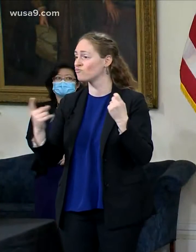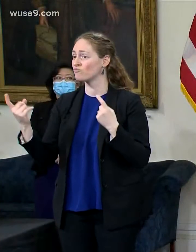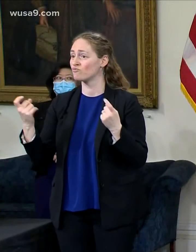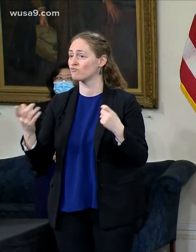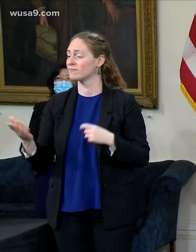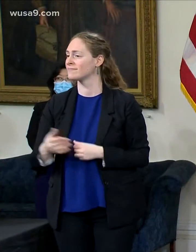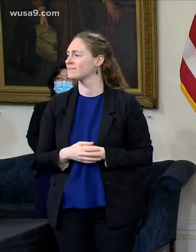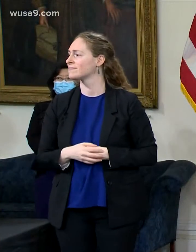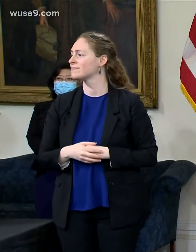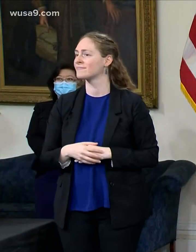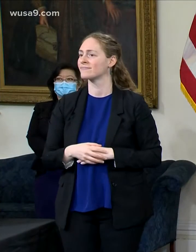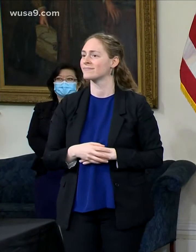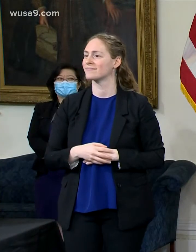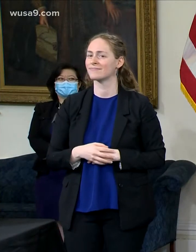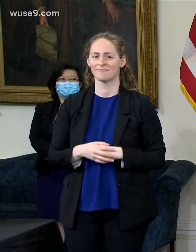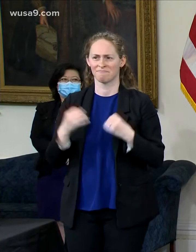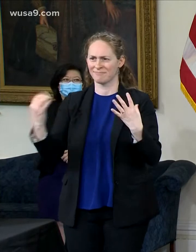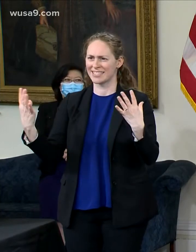Nobody?